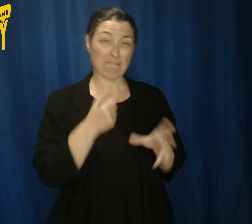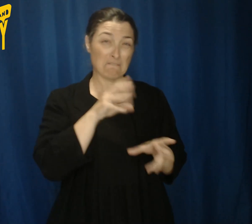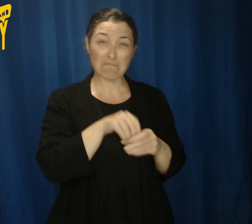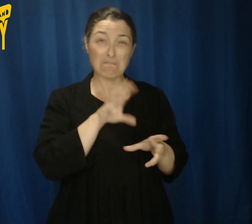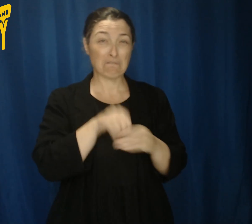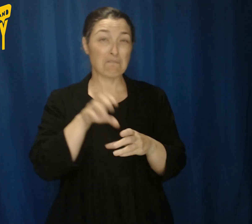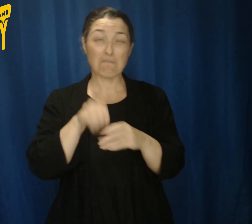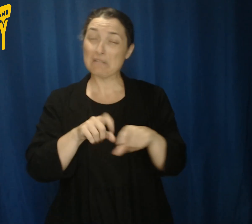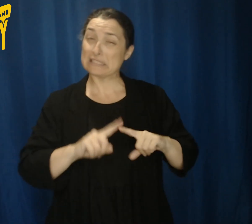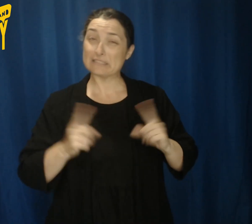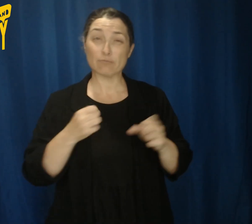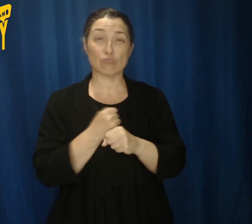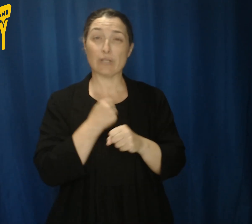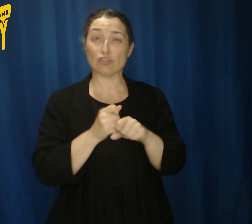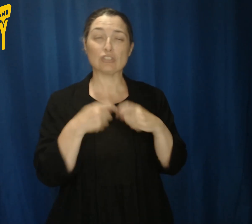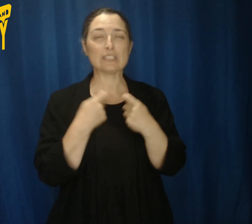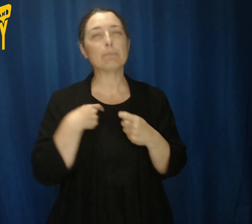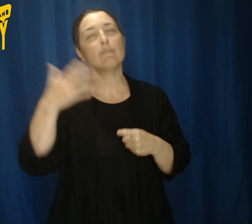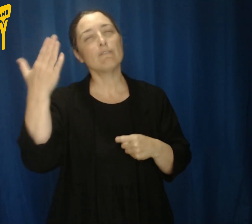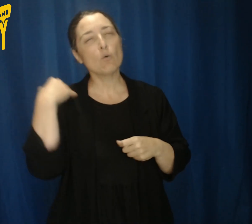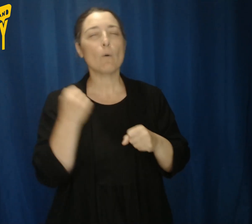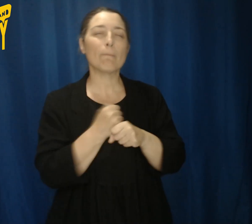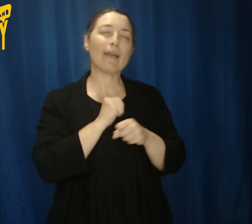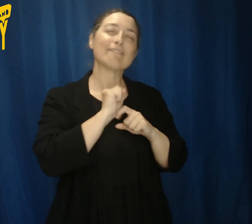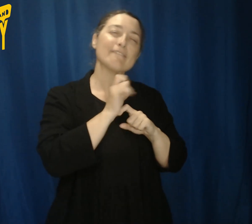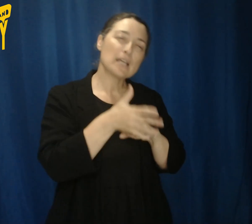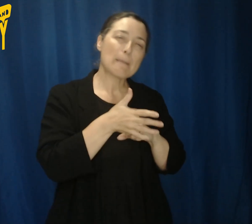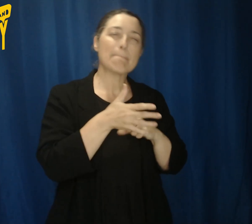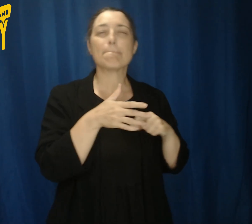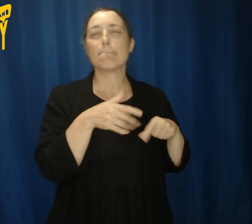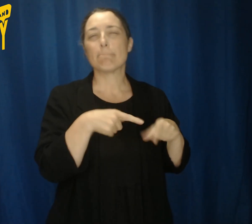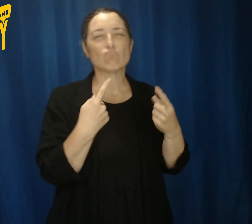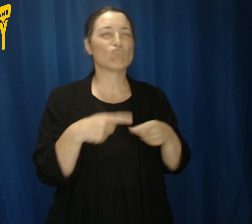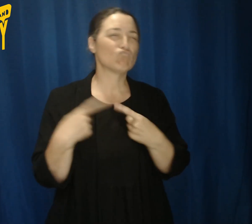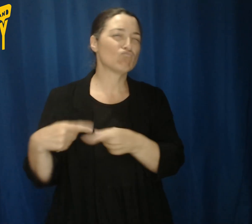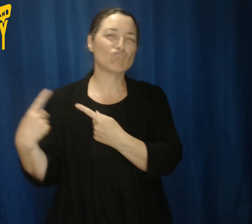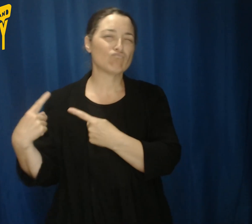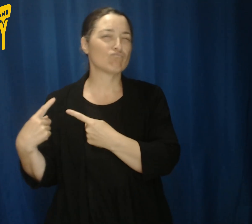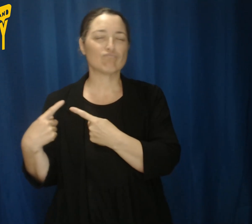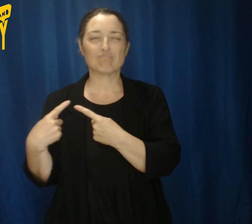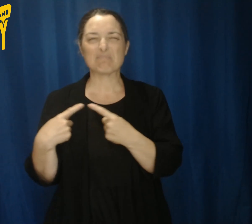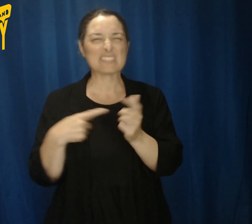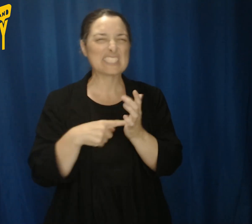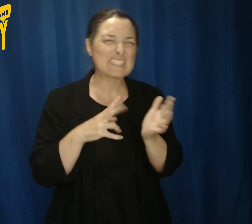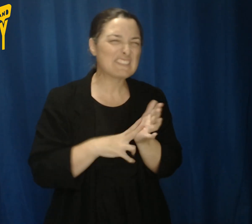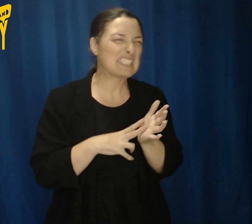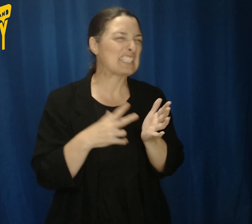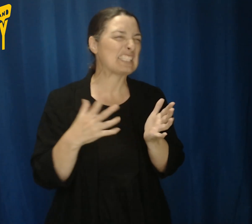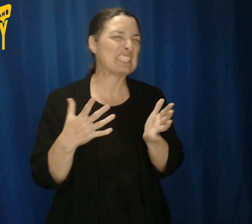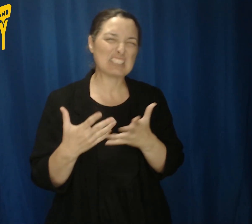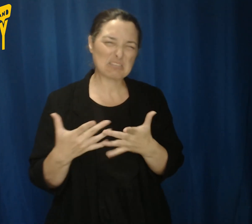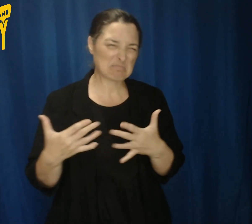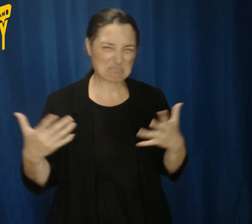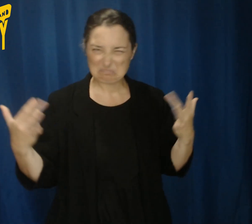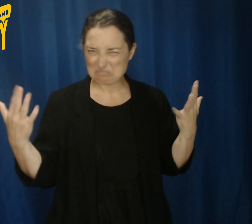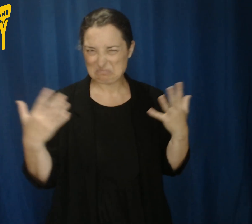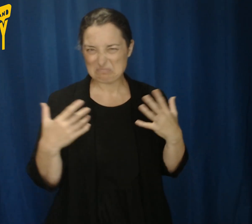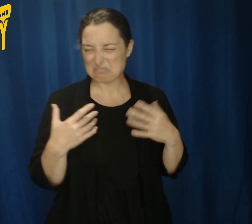teams, because I used to make films and all sorts of little features, bits of television, bits of this and that, all sorts of bits of print, blah, blah,